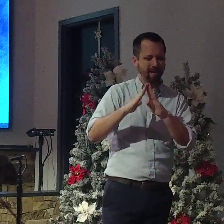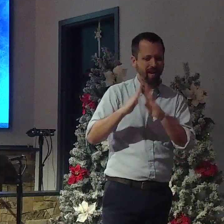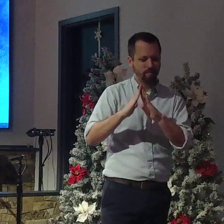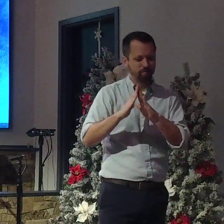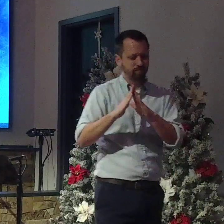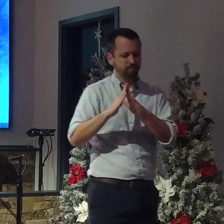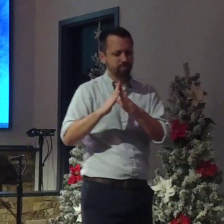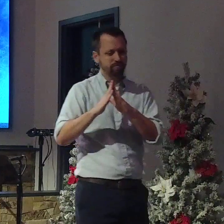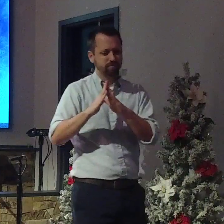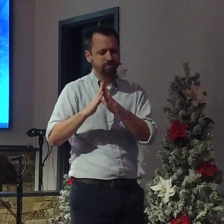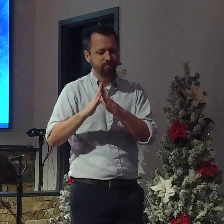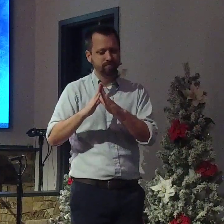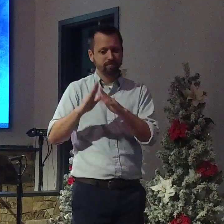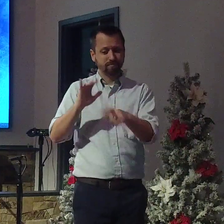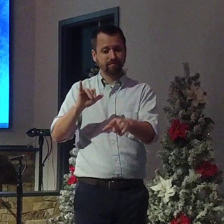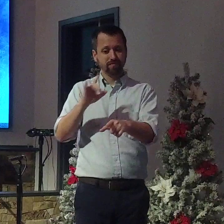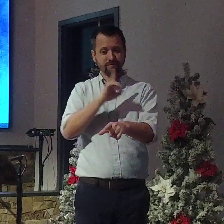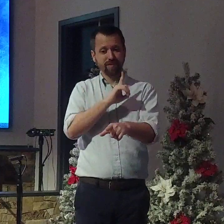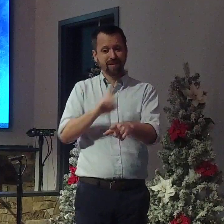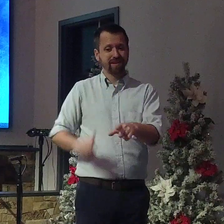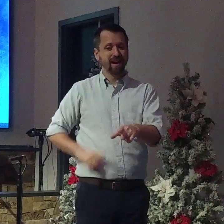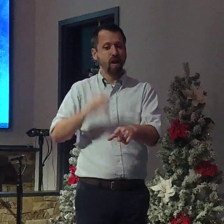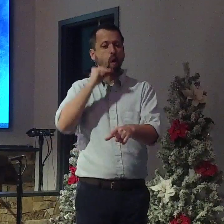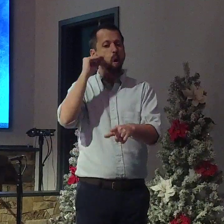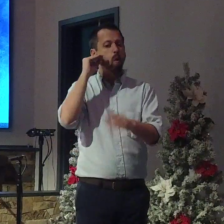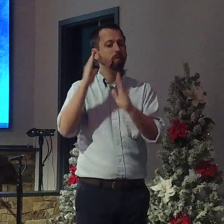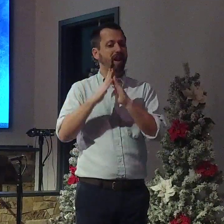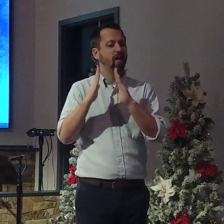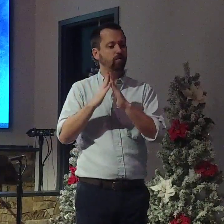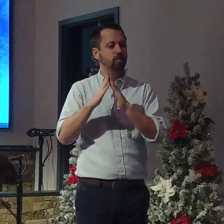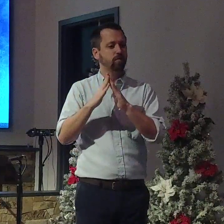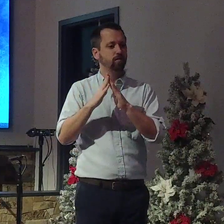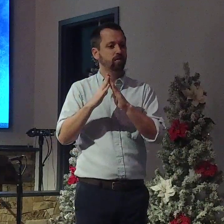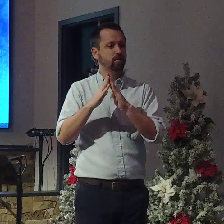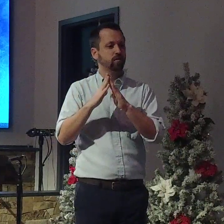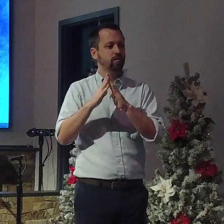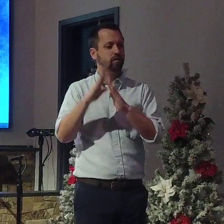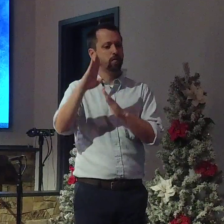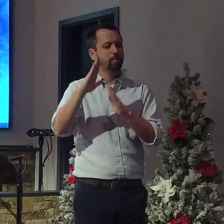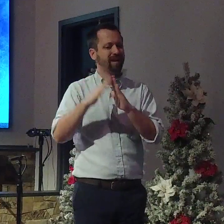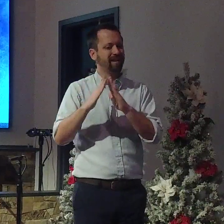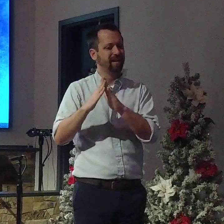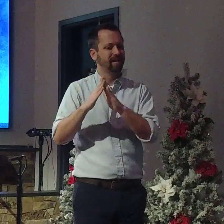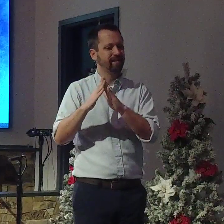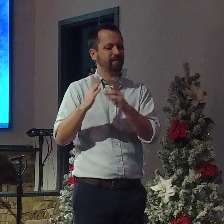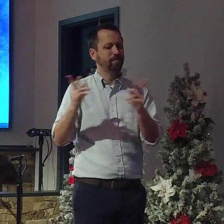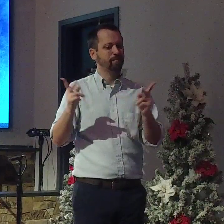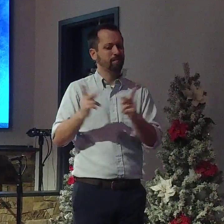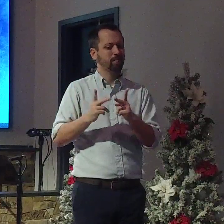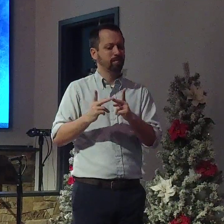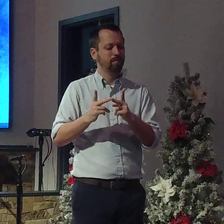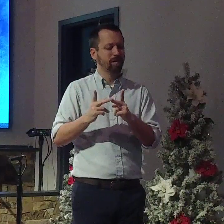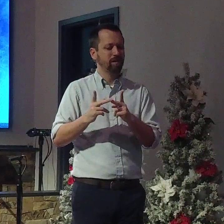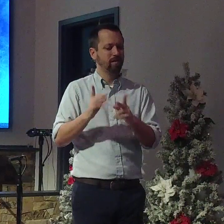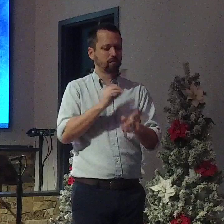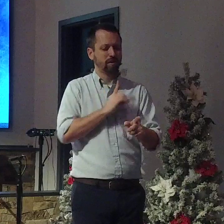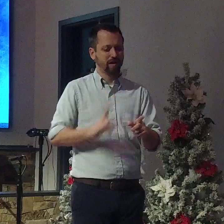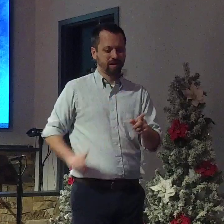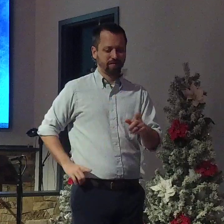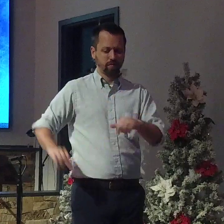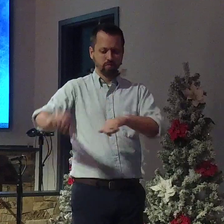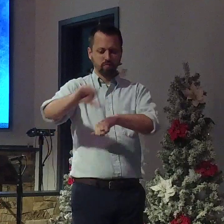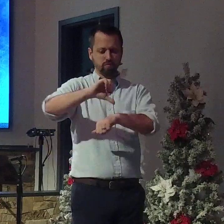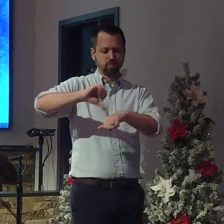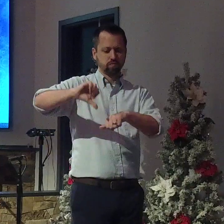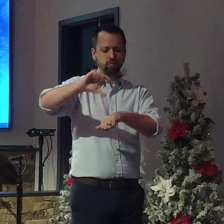of probably between here and Halifax Hospital. It's that close. Very close. But the two cities were very